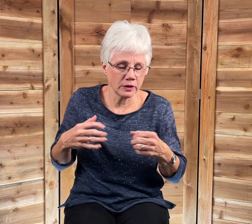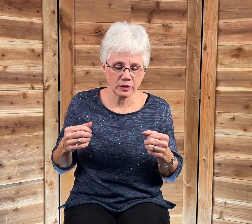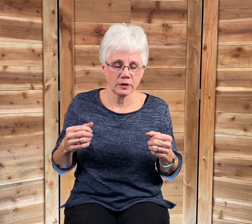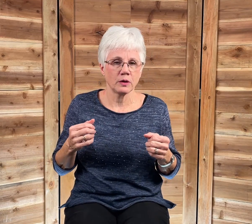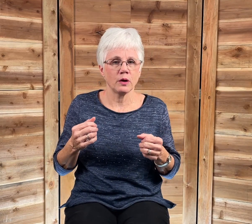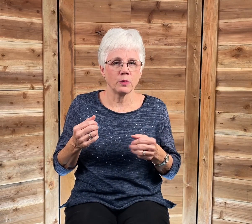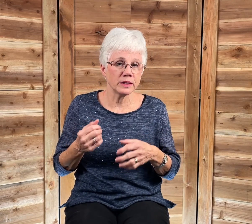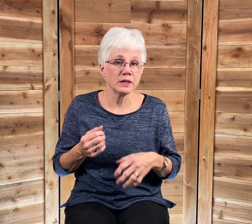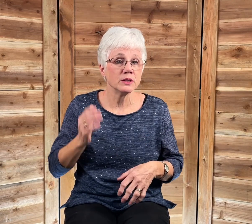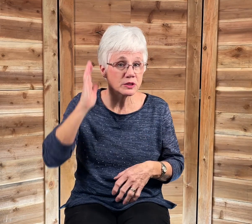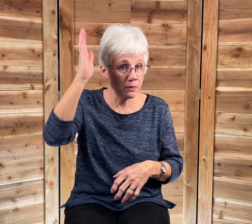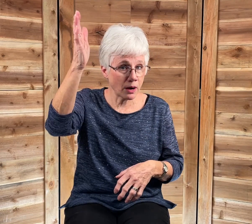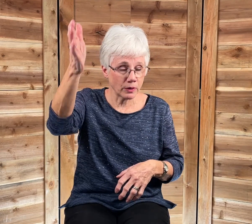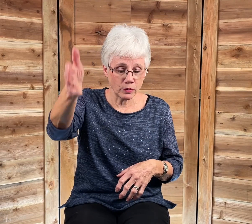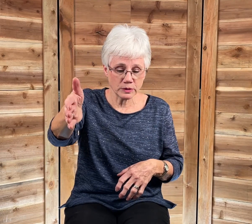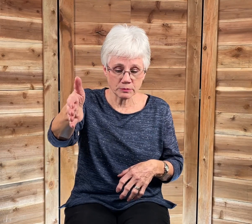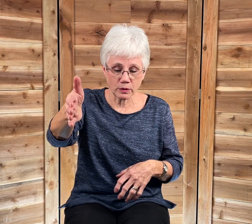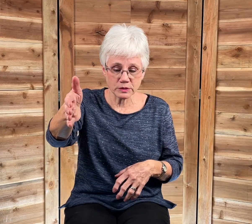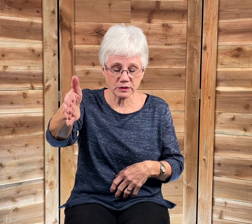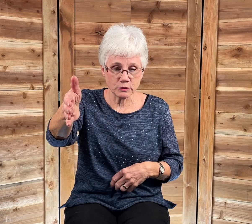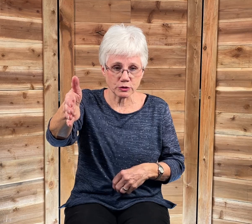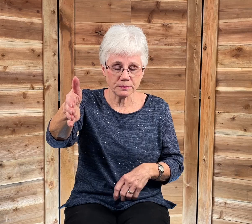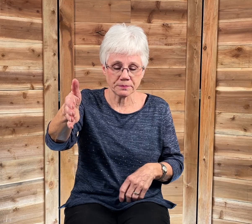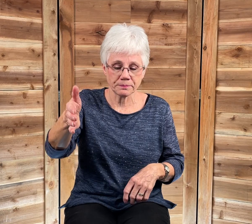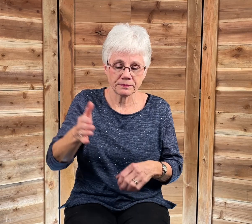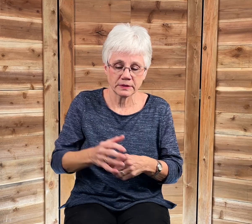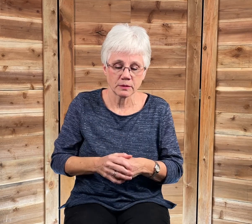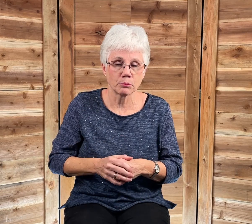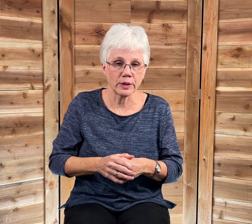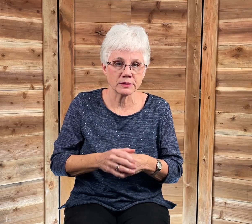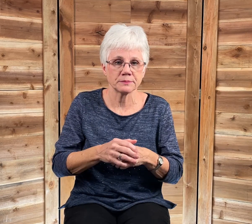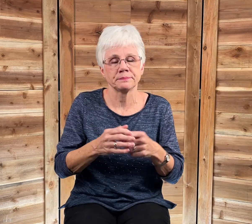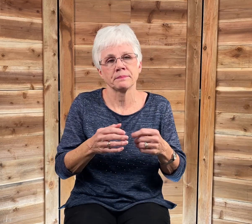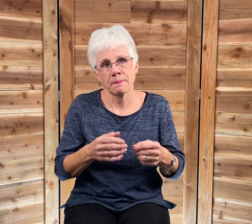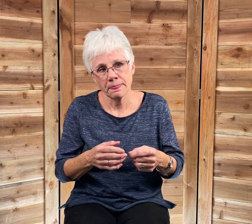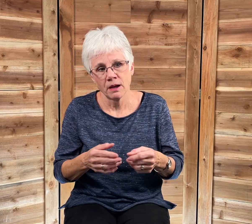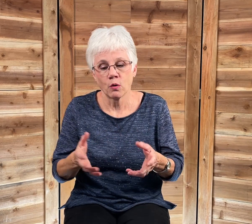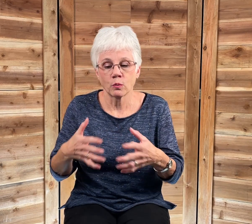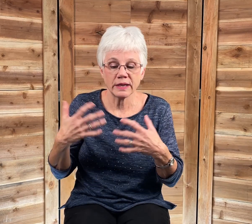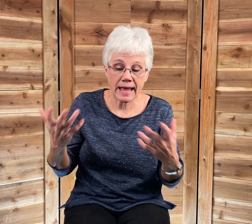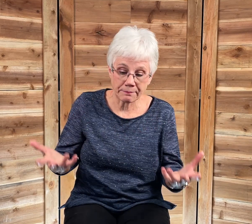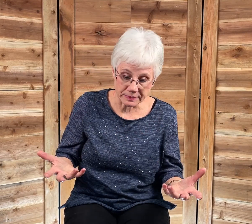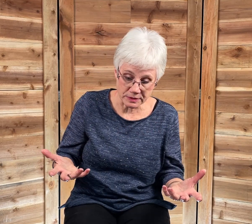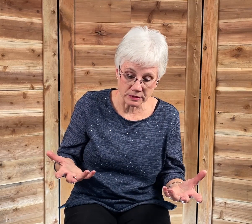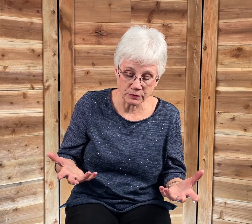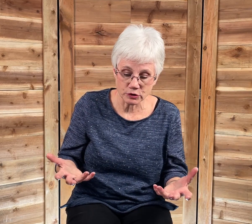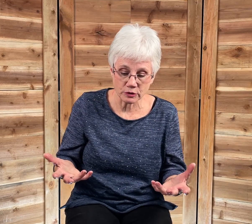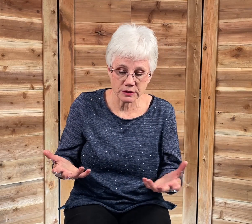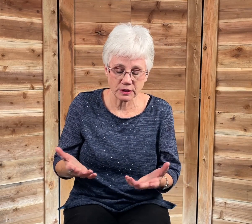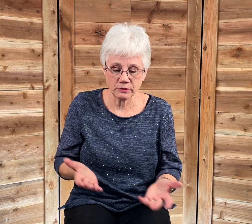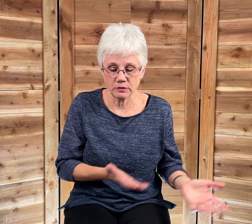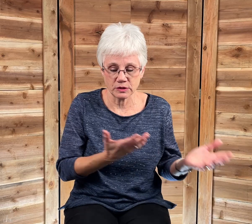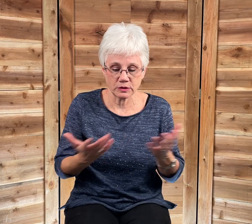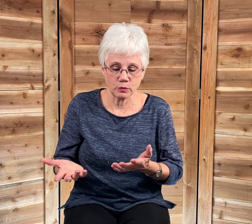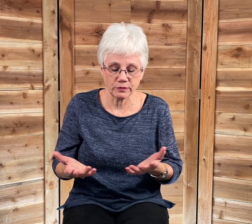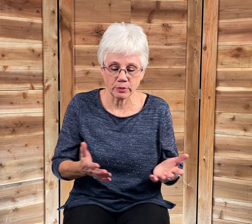fear what tomorrow is in the future, brings, or what happens in the future. Instead